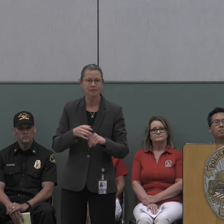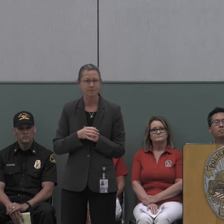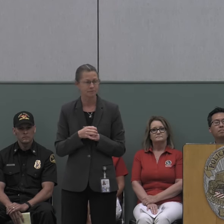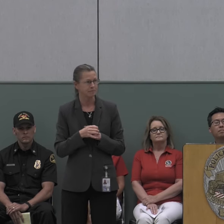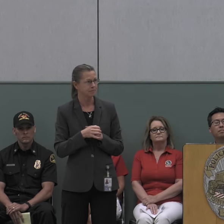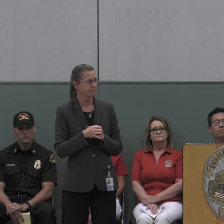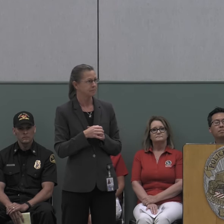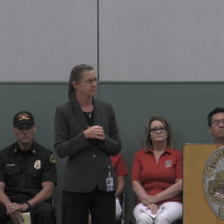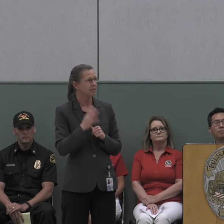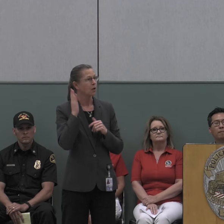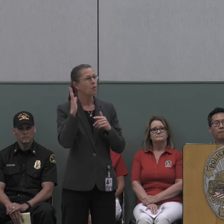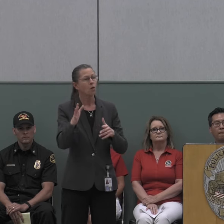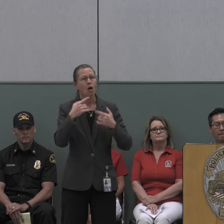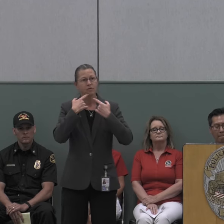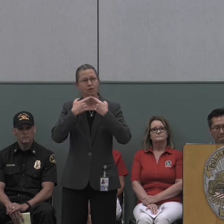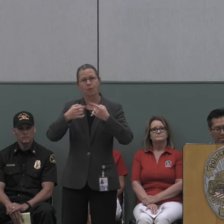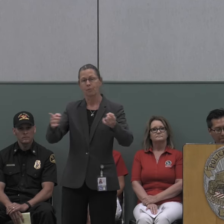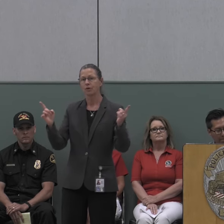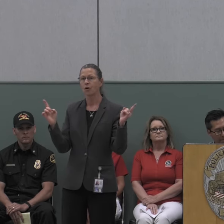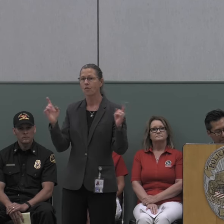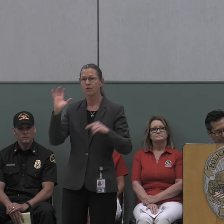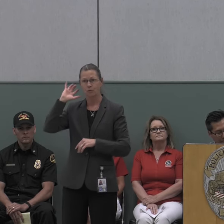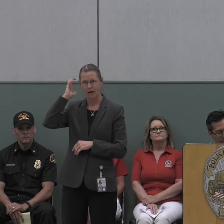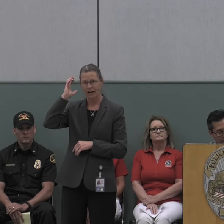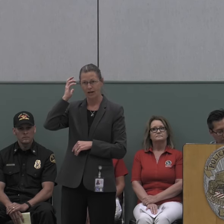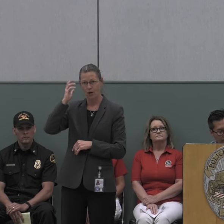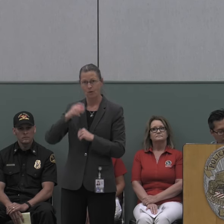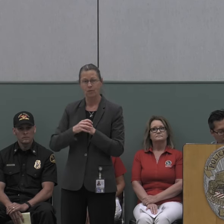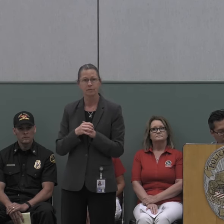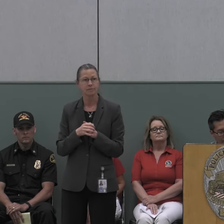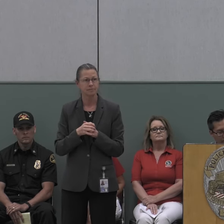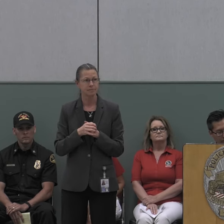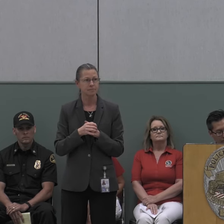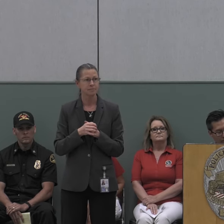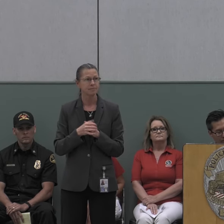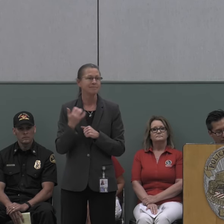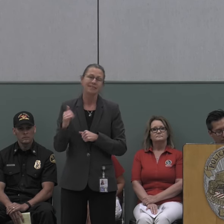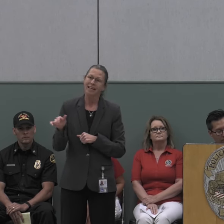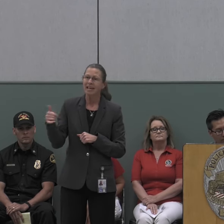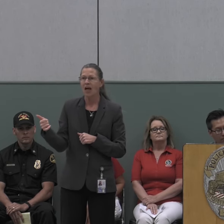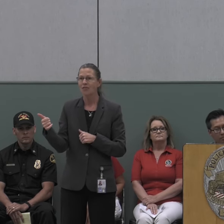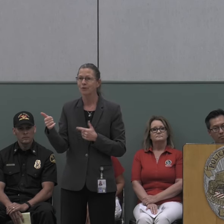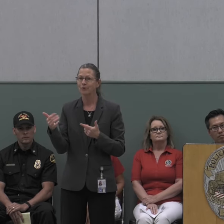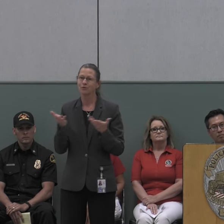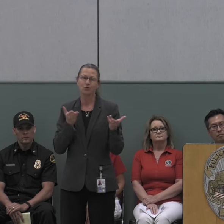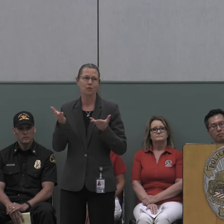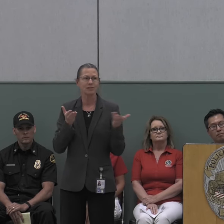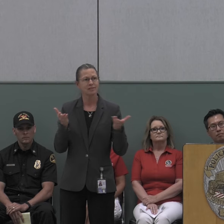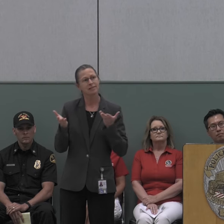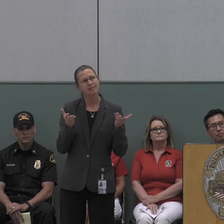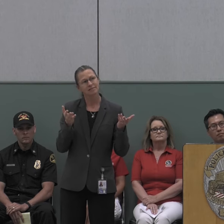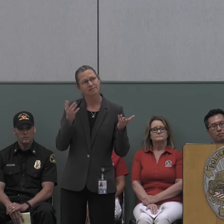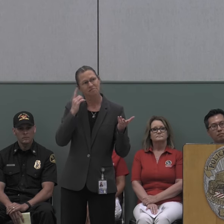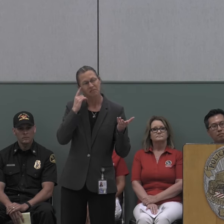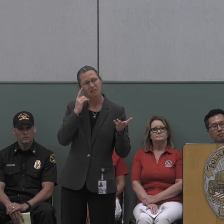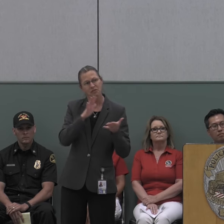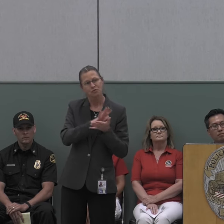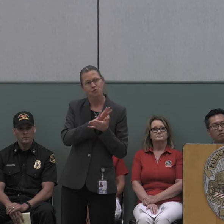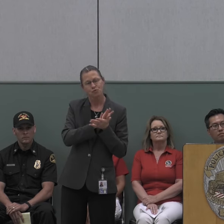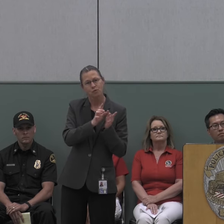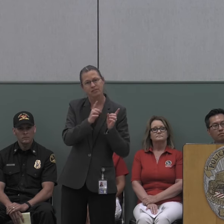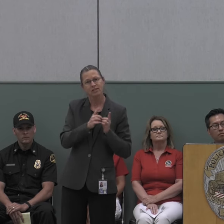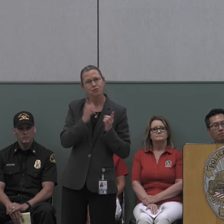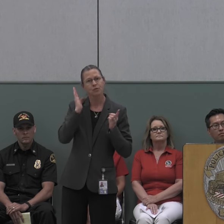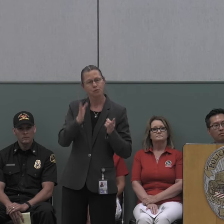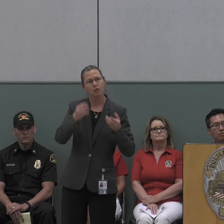we will also put it over the radio and any other services, and I'm sure the school district would also push it for us, so,